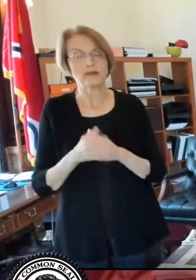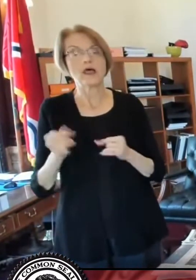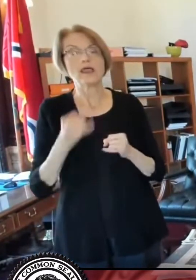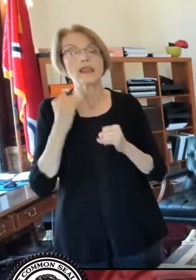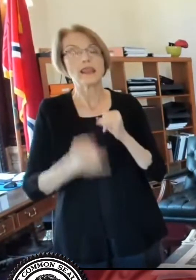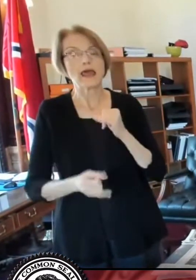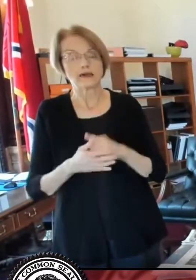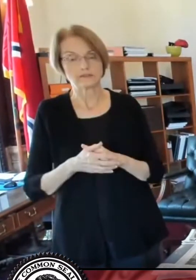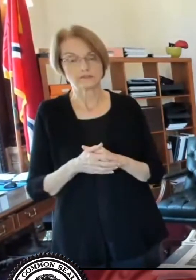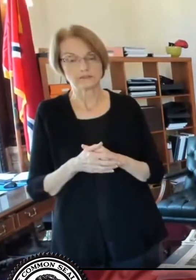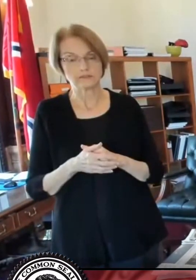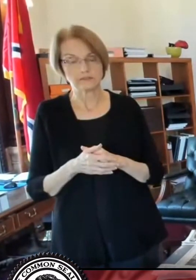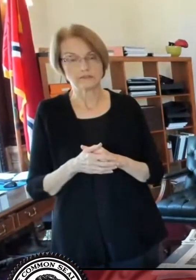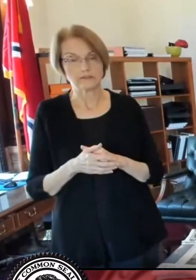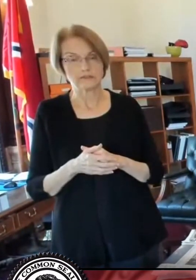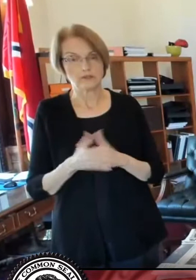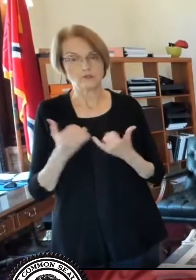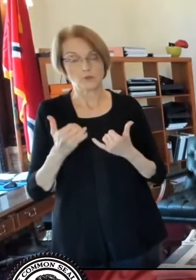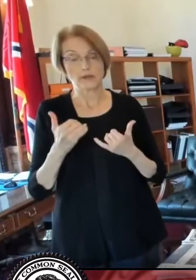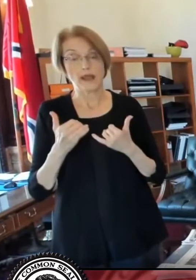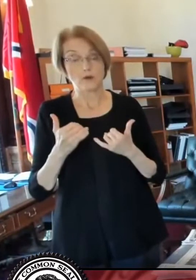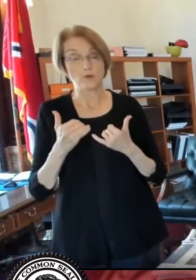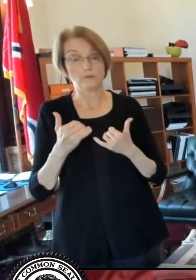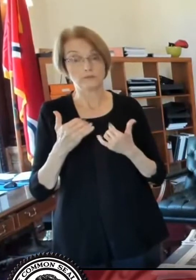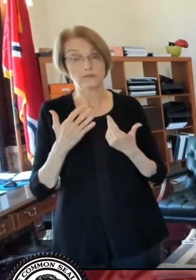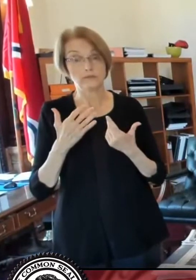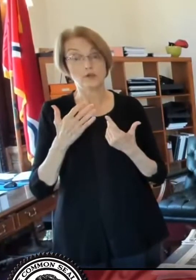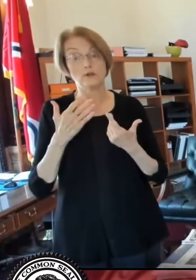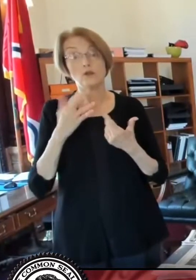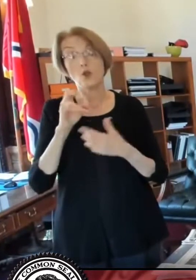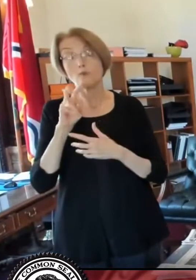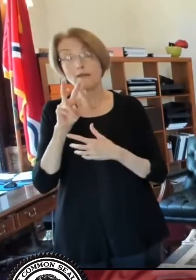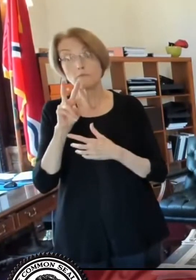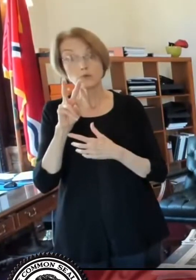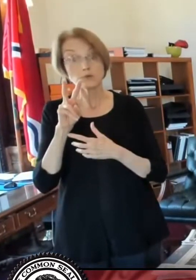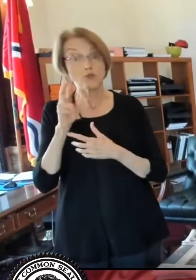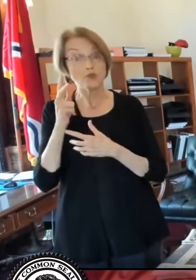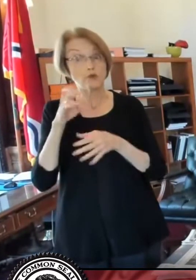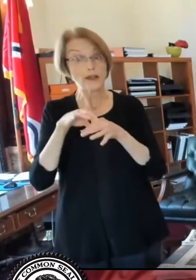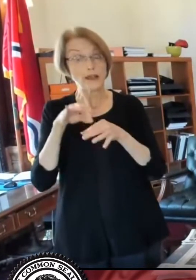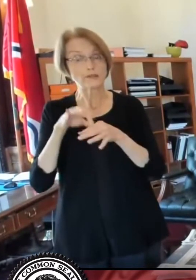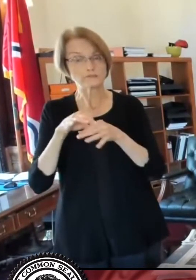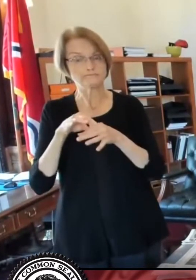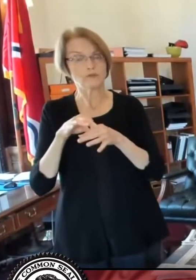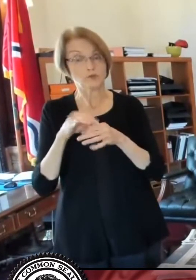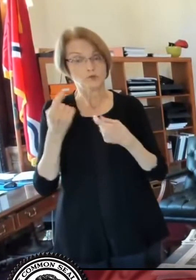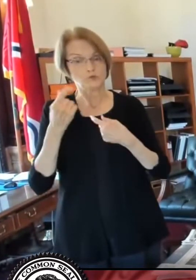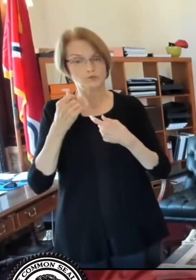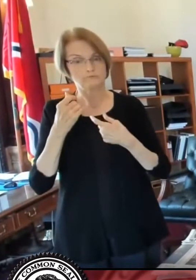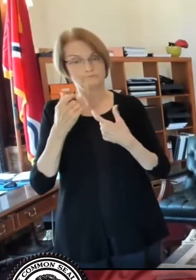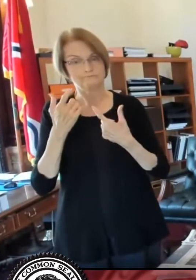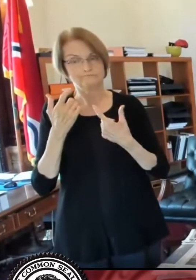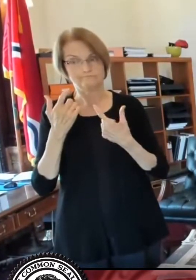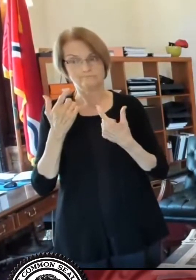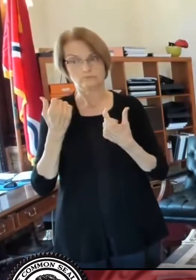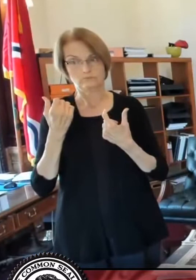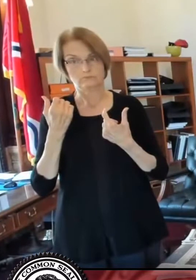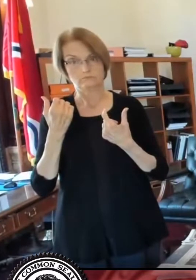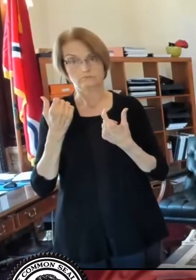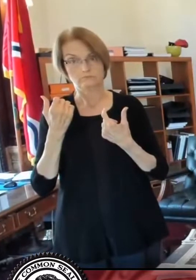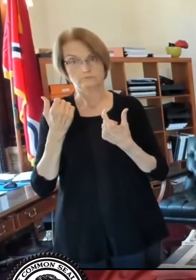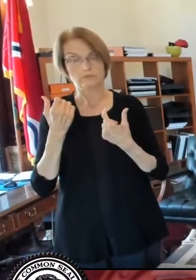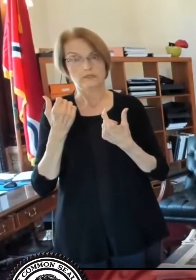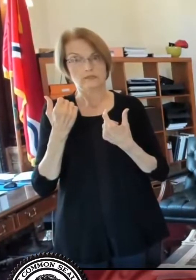you still have 2 more days to register to vote in the November election. Wednesday, the 7th, is